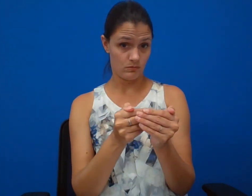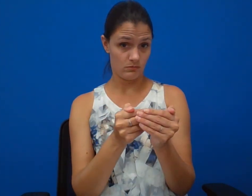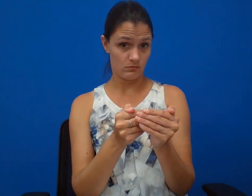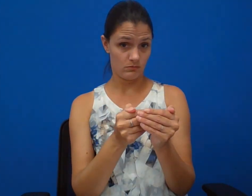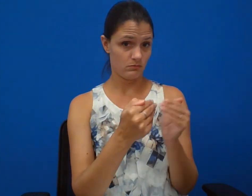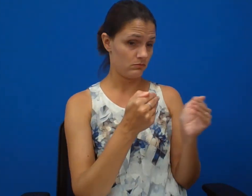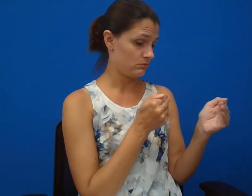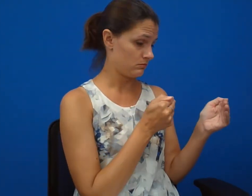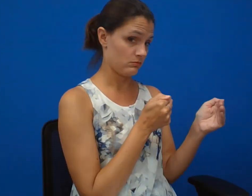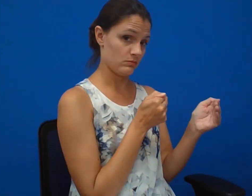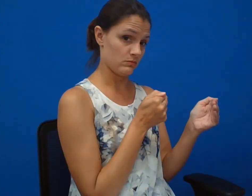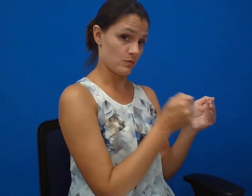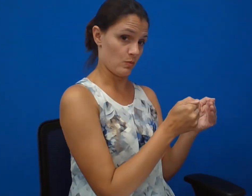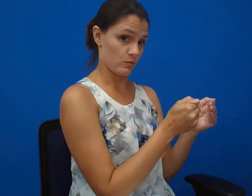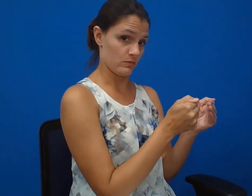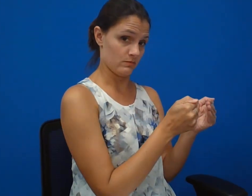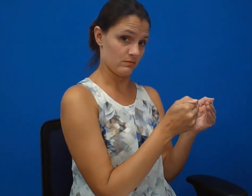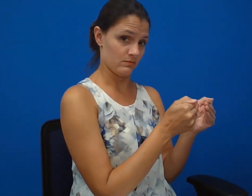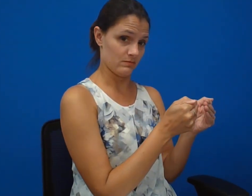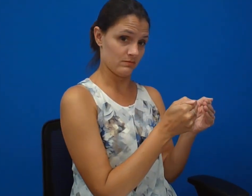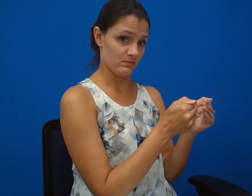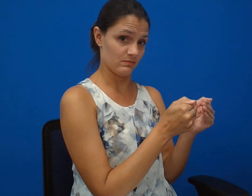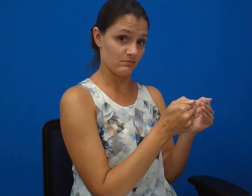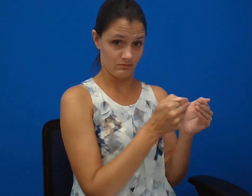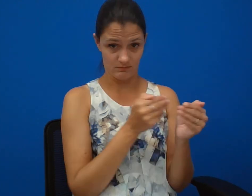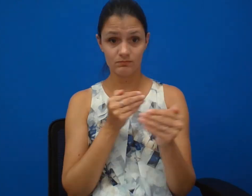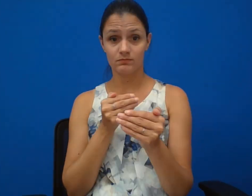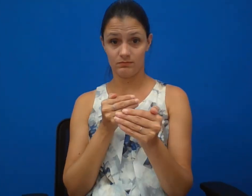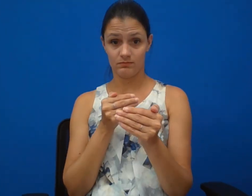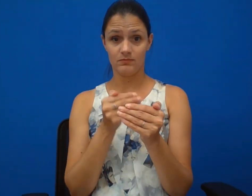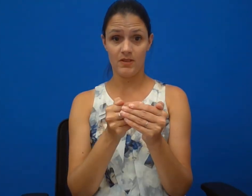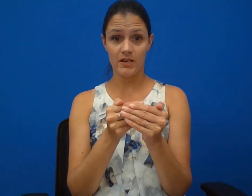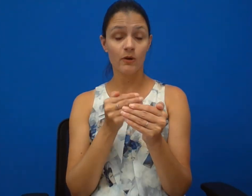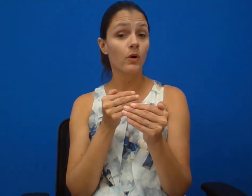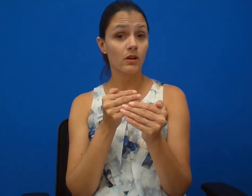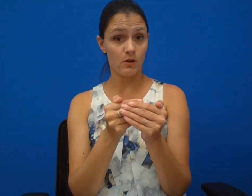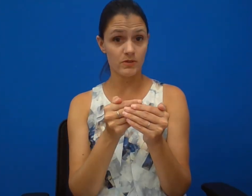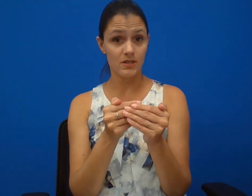Near or close sign.